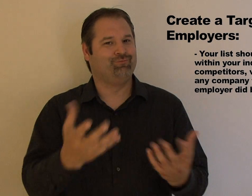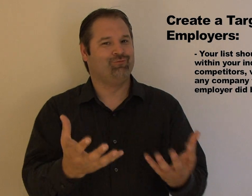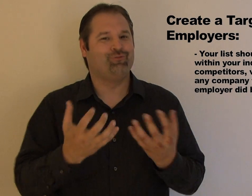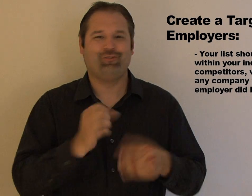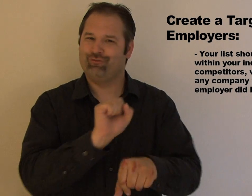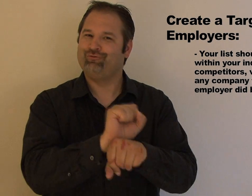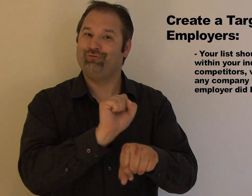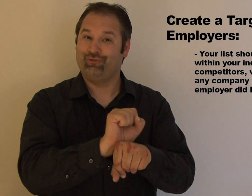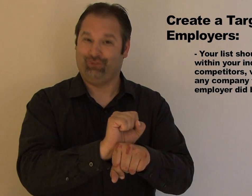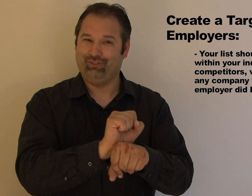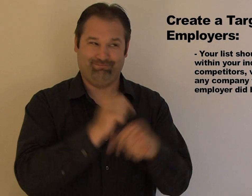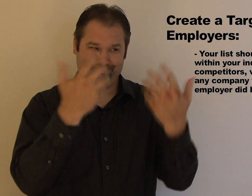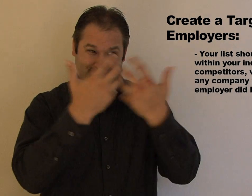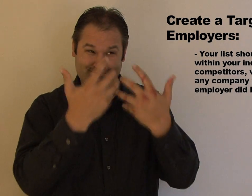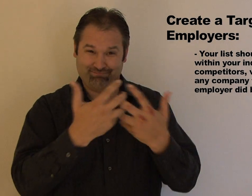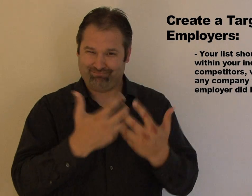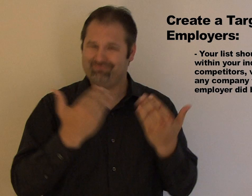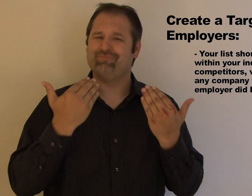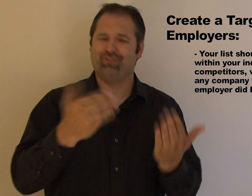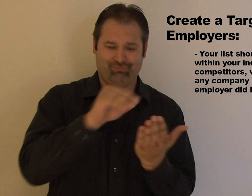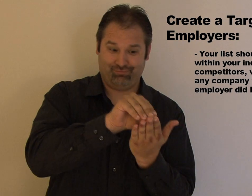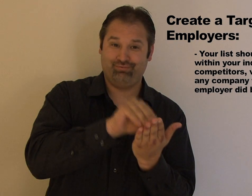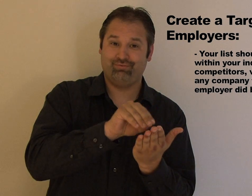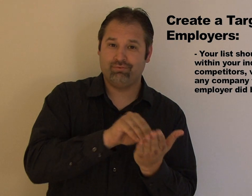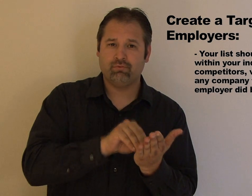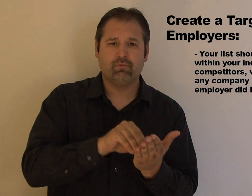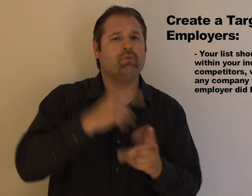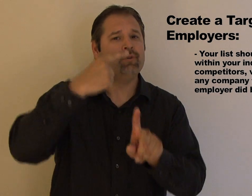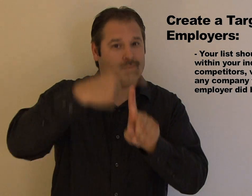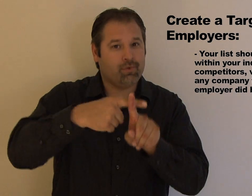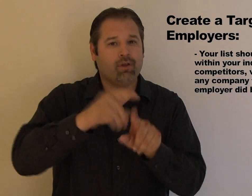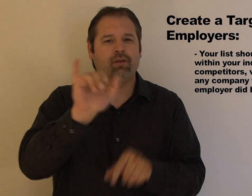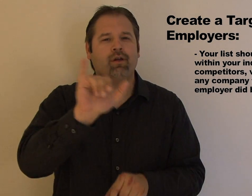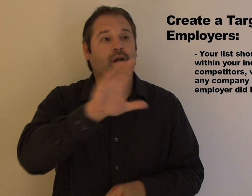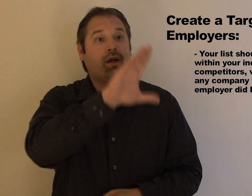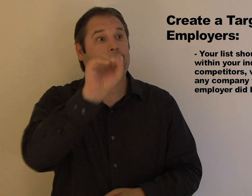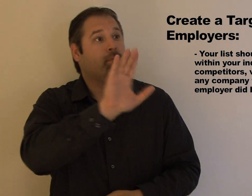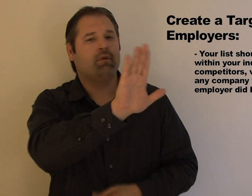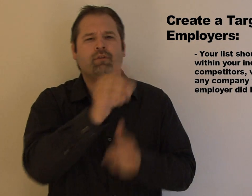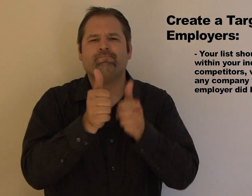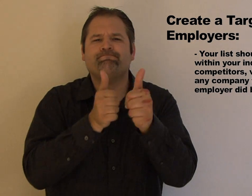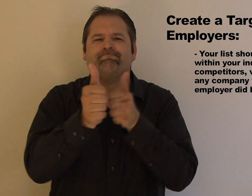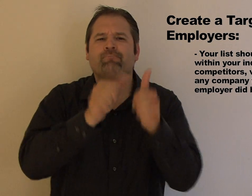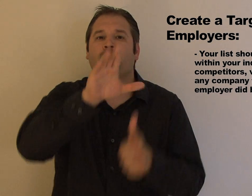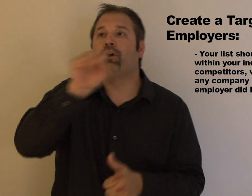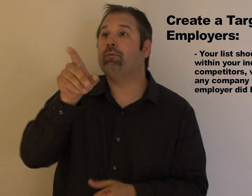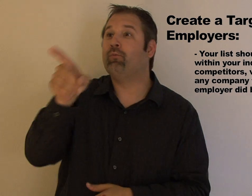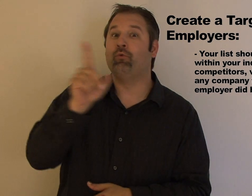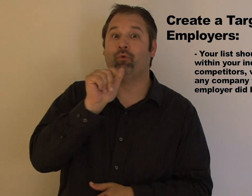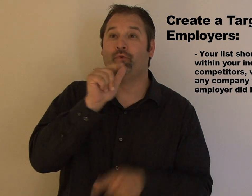Your list should be all companies in the industry you want to work for, including competitors, vendors,